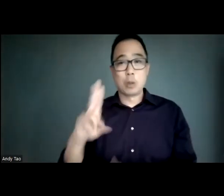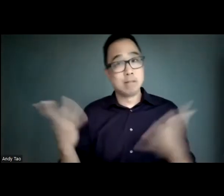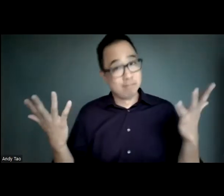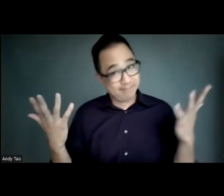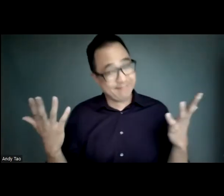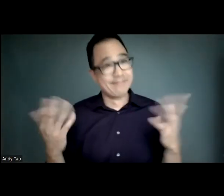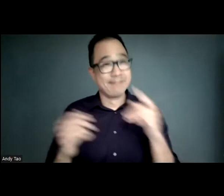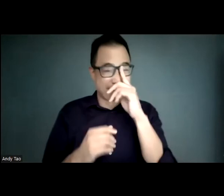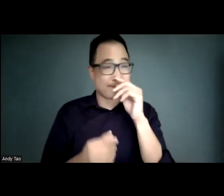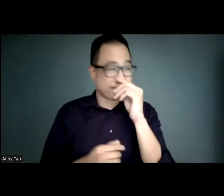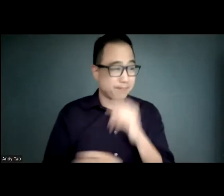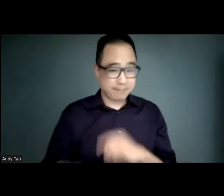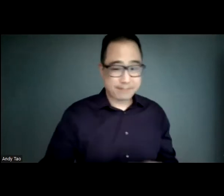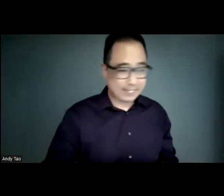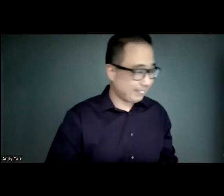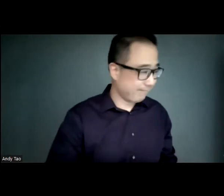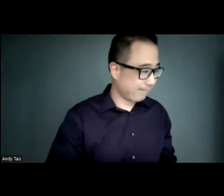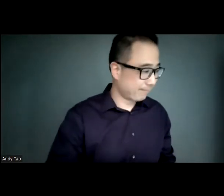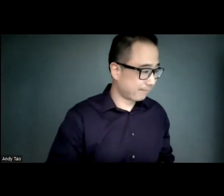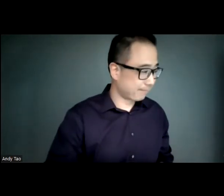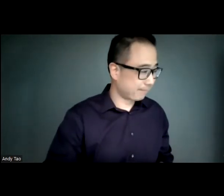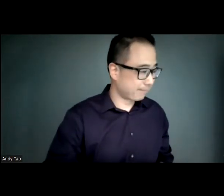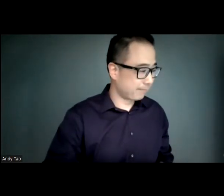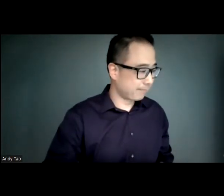flu, you might be calling this the new flu.